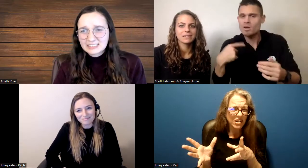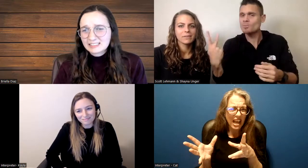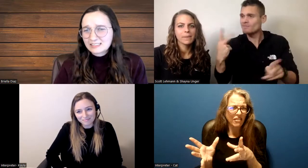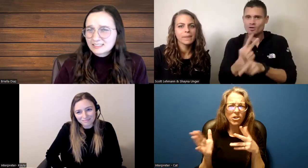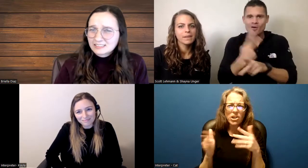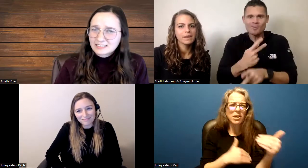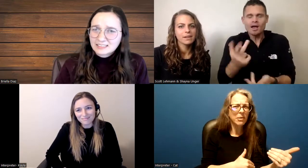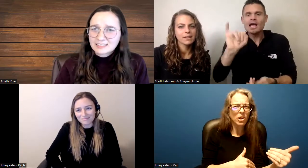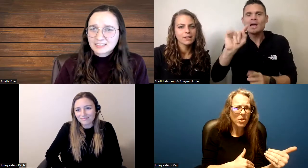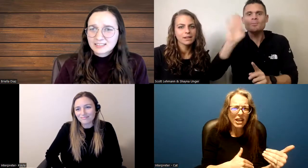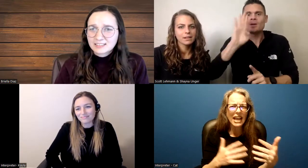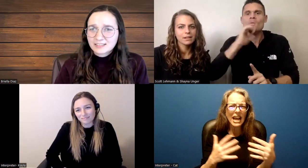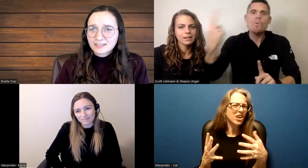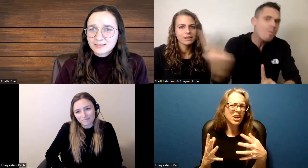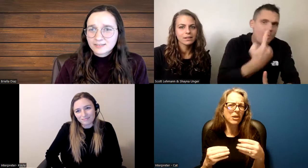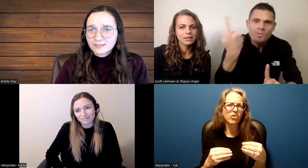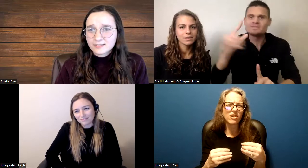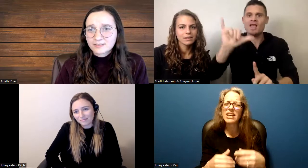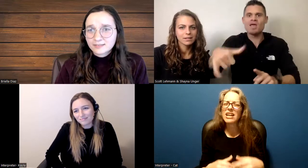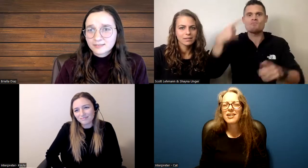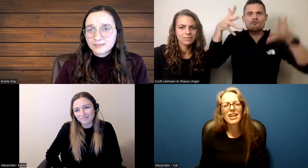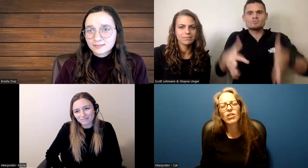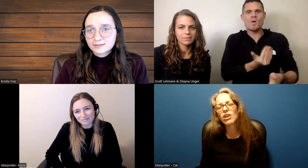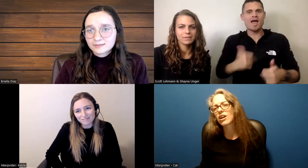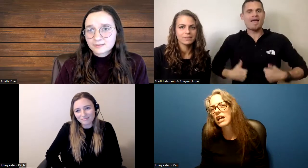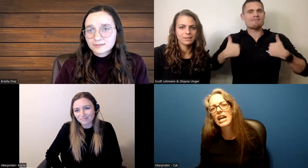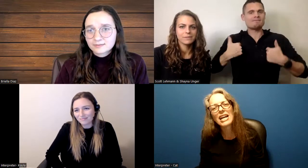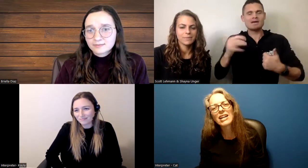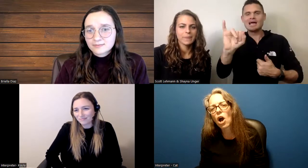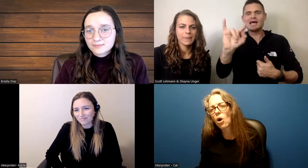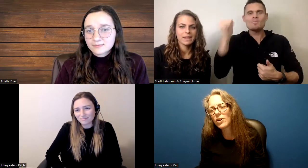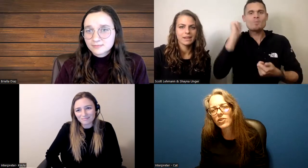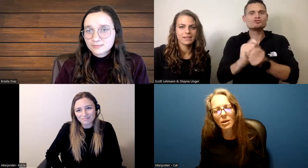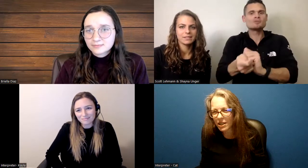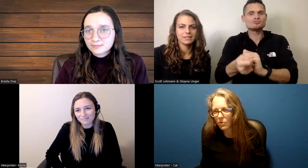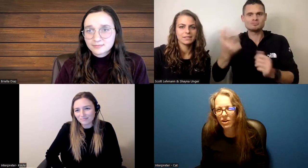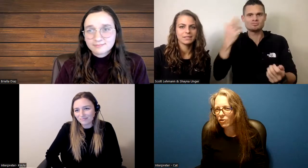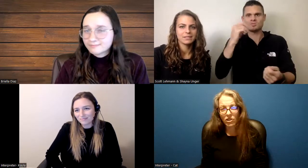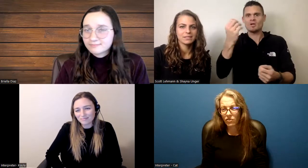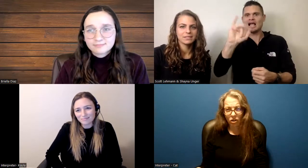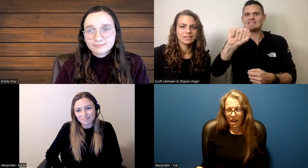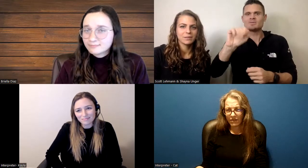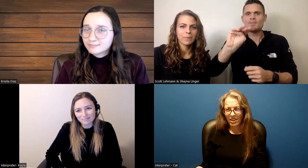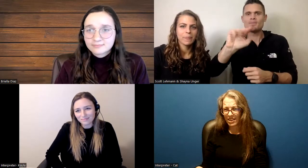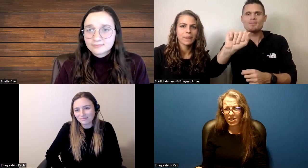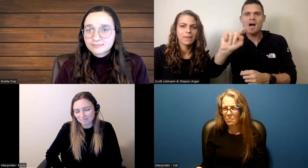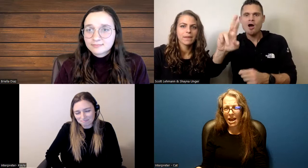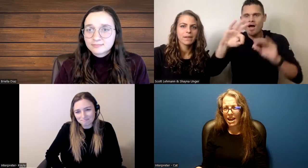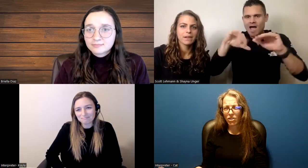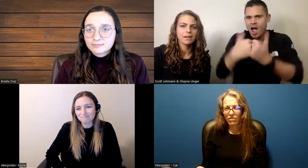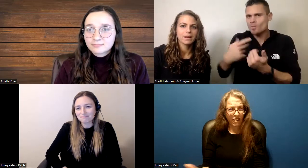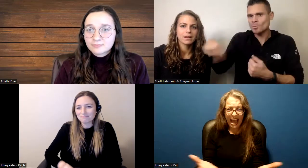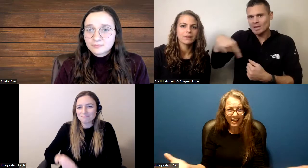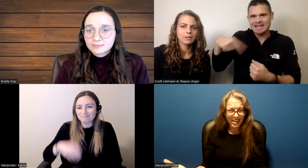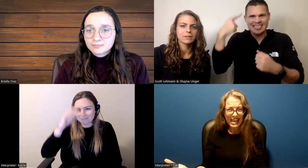Because you're deaf. How are you going to be able to communicate? How are you going to be able to do that? It's like, look, it's always going to be that way for the rest of our lives. That's a